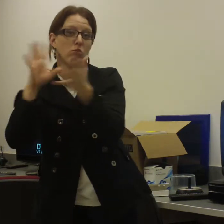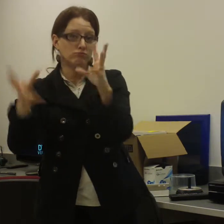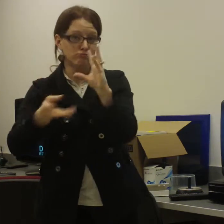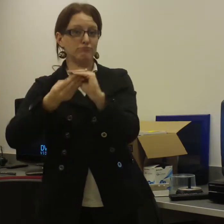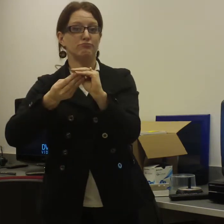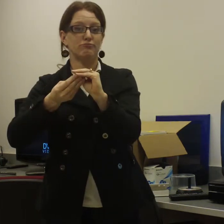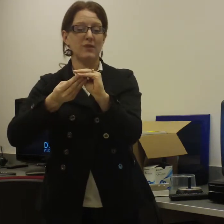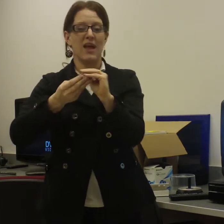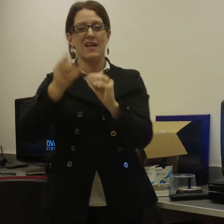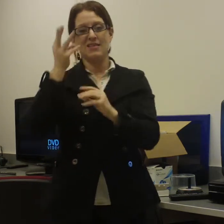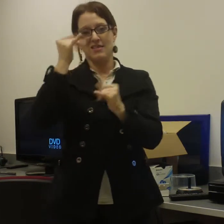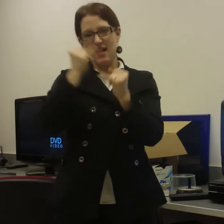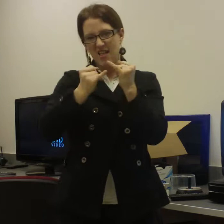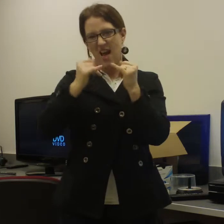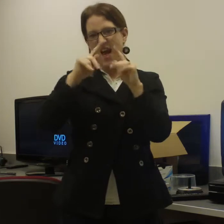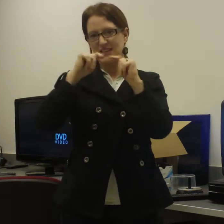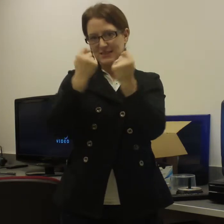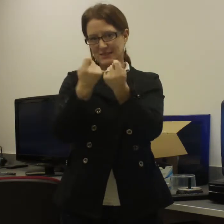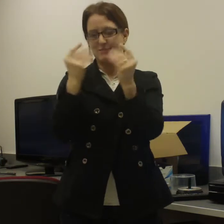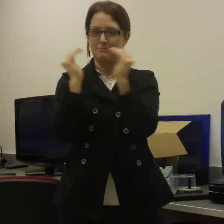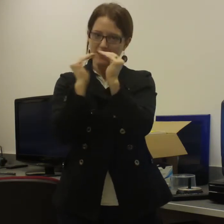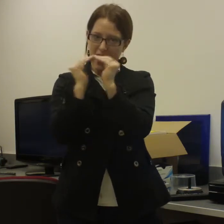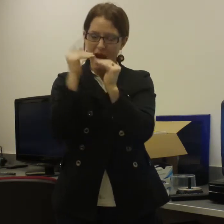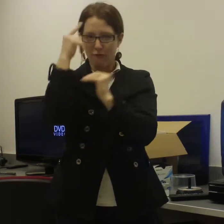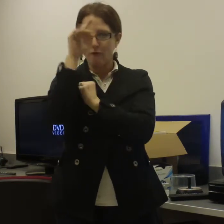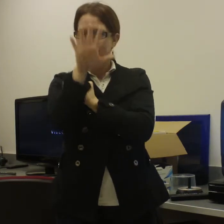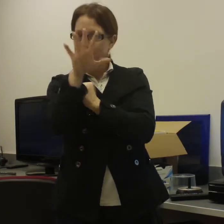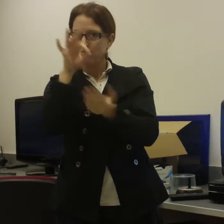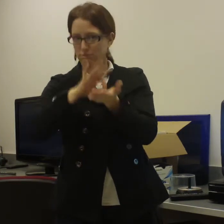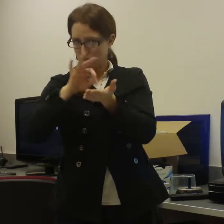all tied again for 5.5 extra points for bonus.